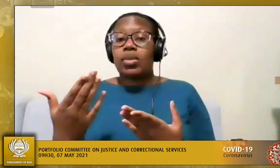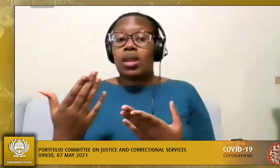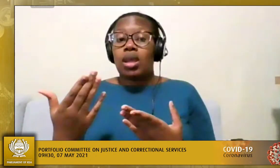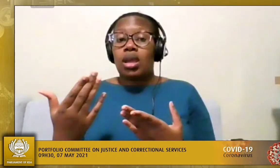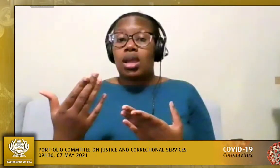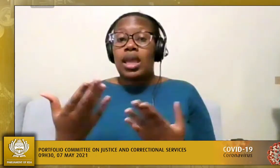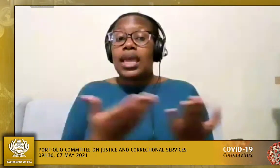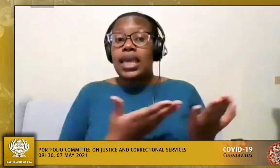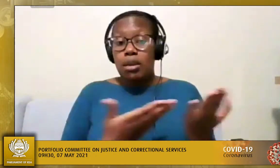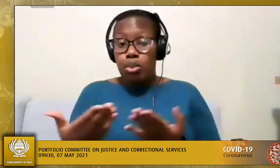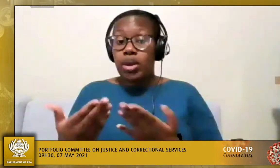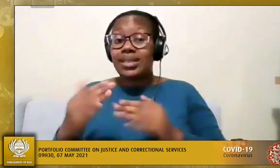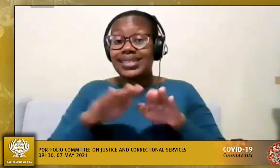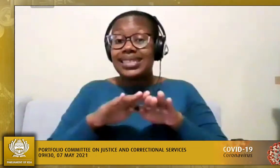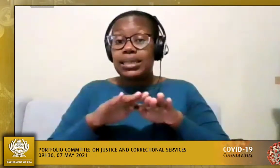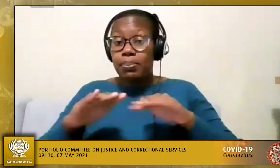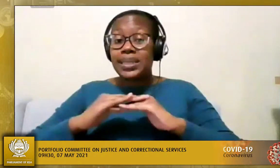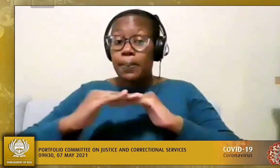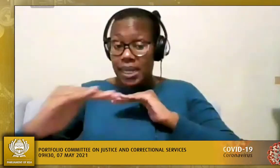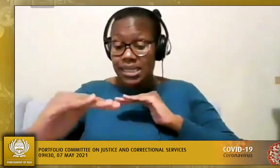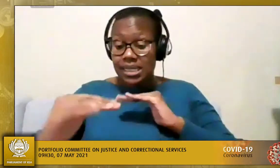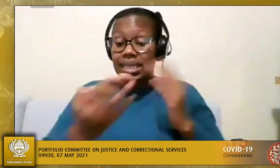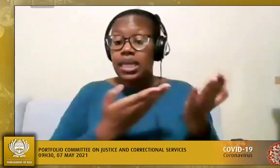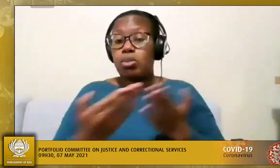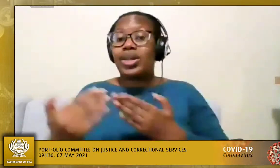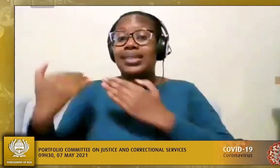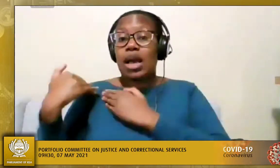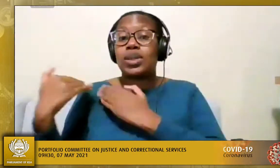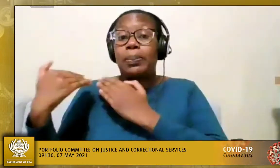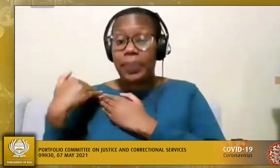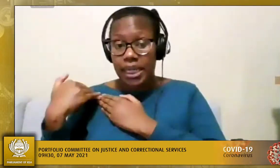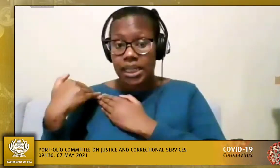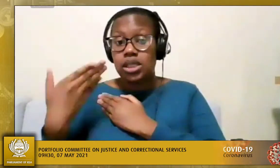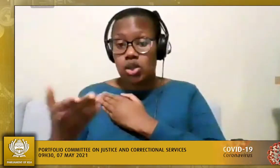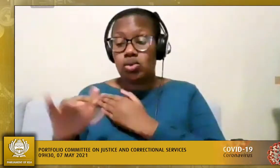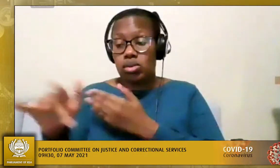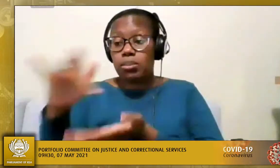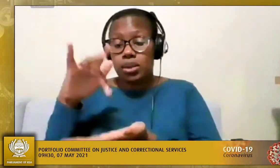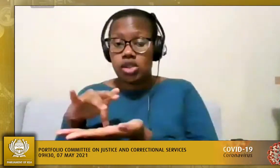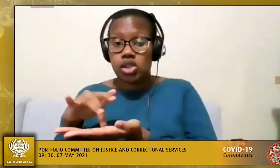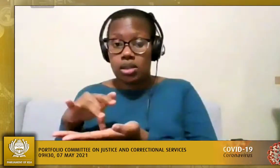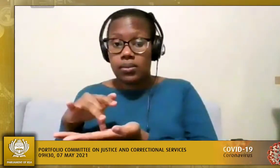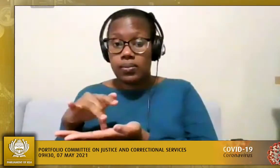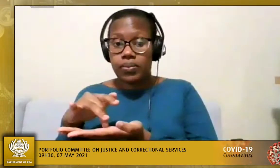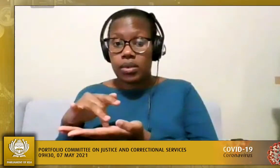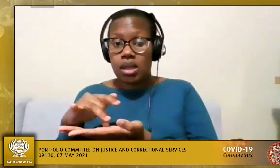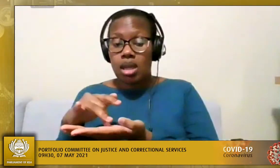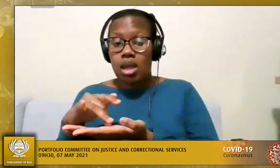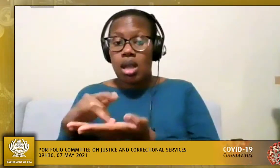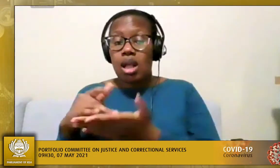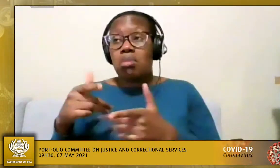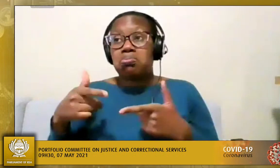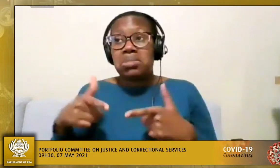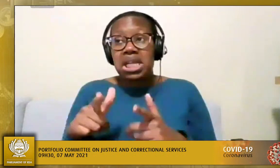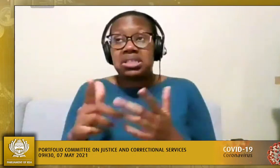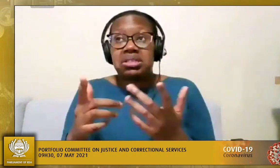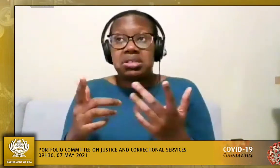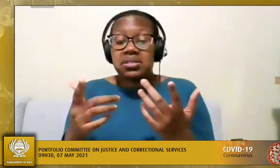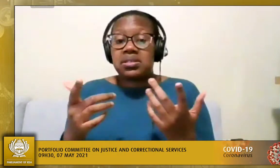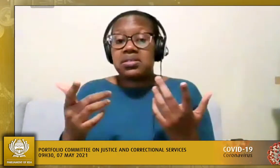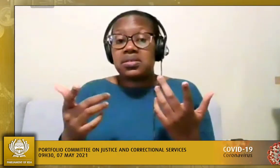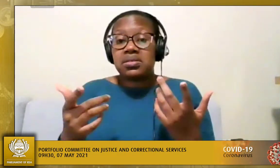bringing stability and accountability to to the position and let's let's um